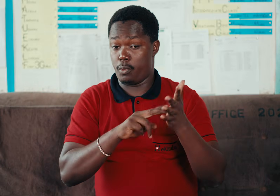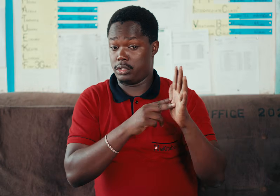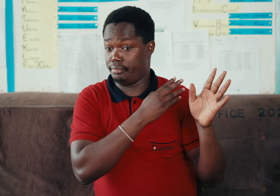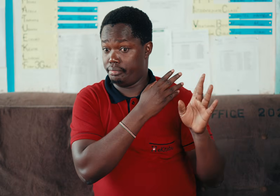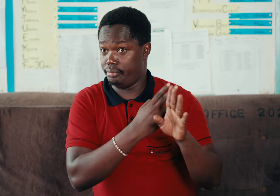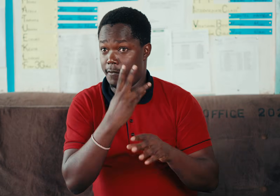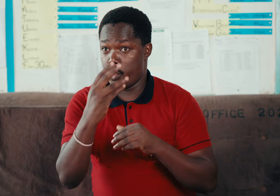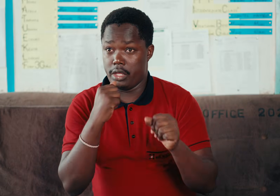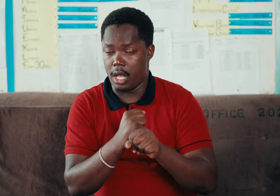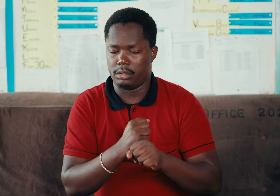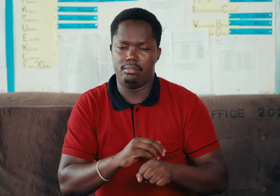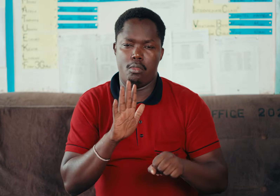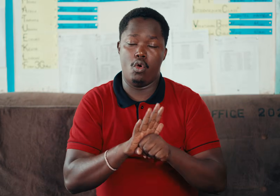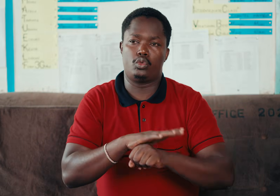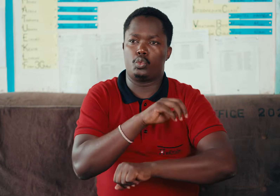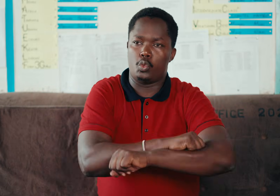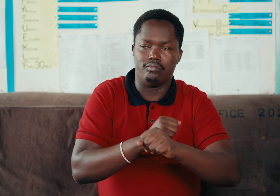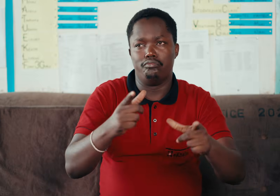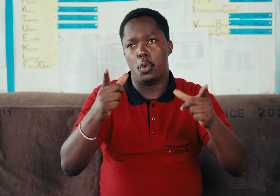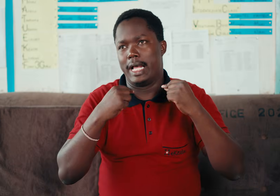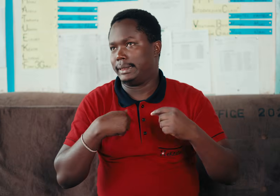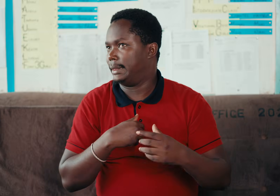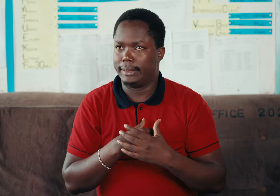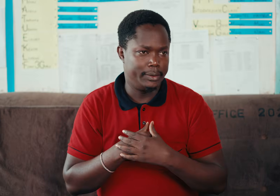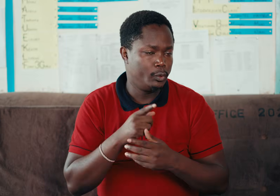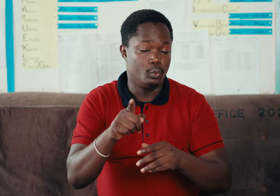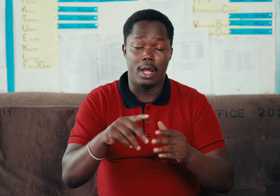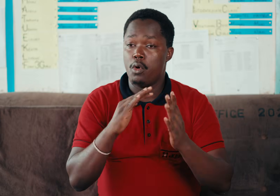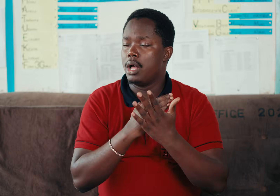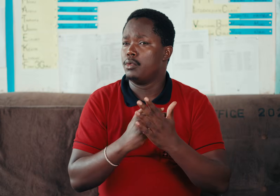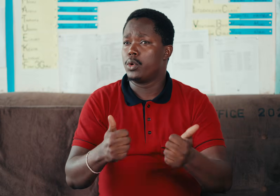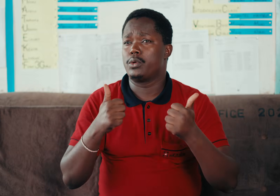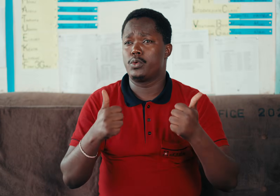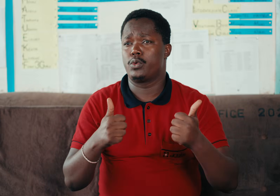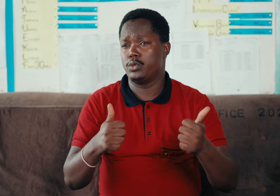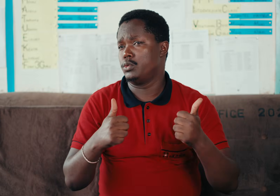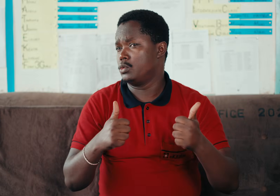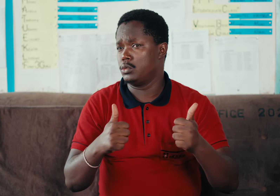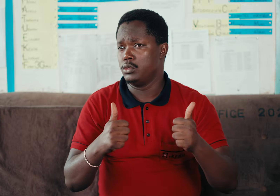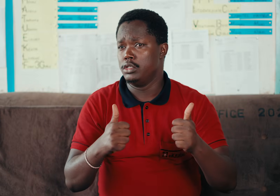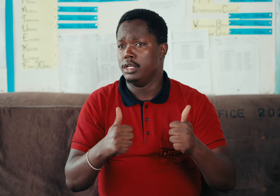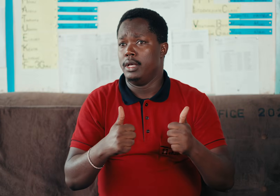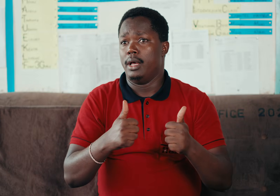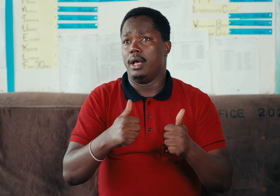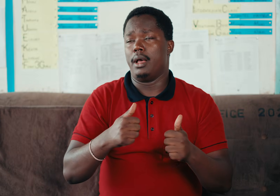learning. So for the past 4 years, the experience we have had is they're really liking the